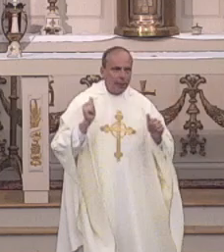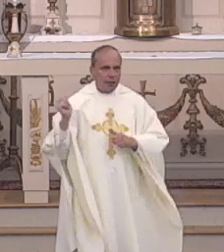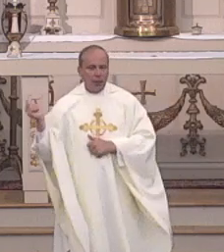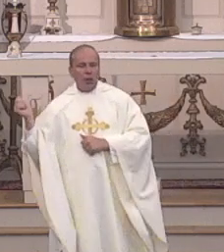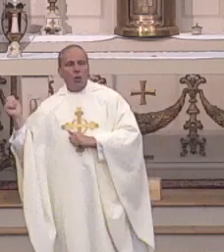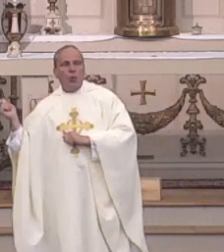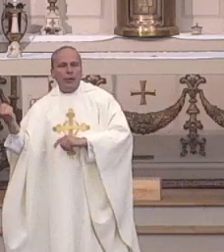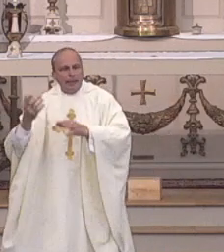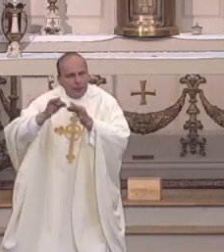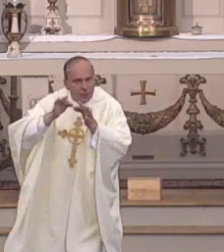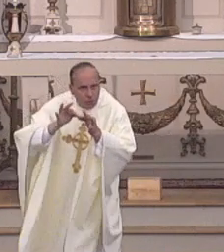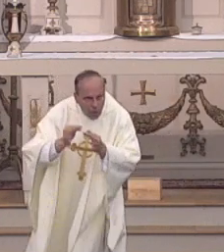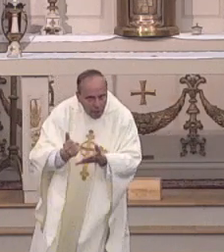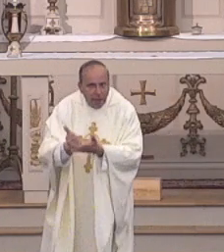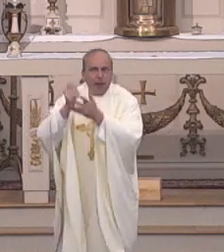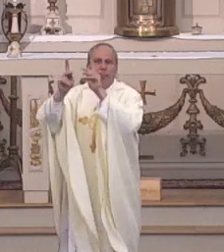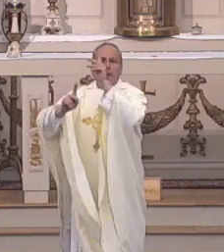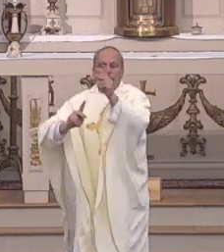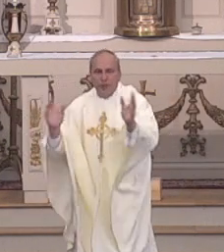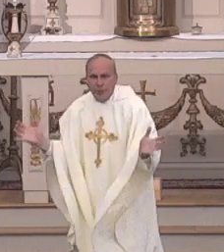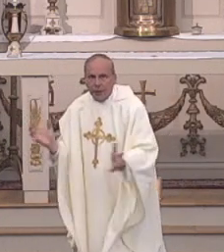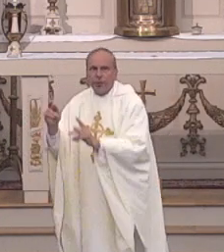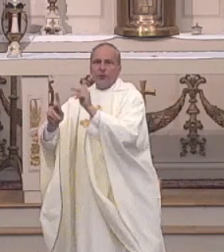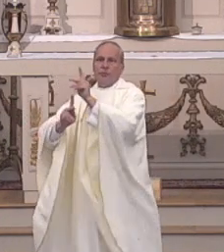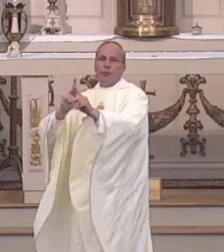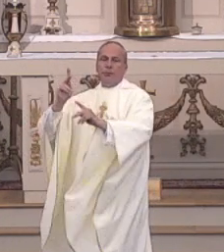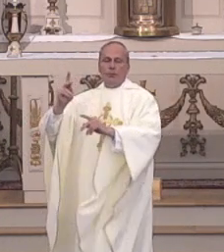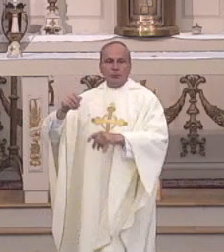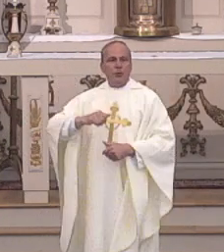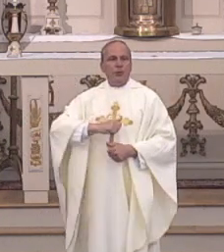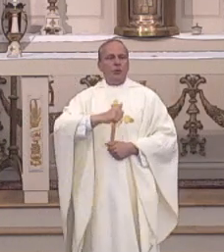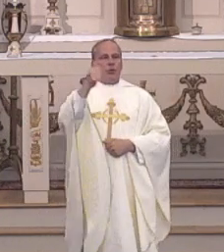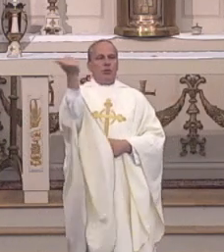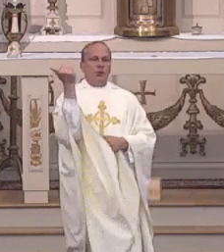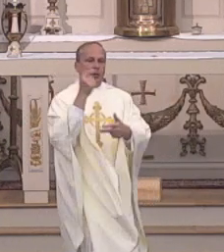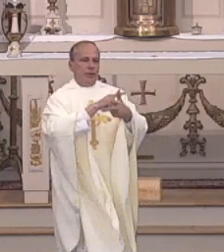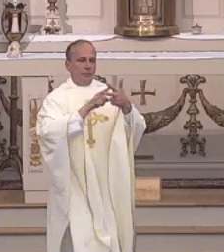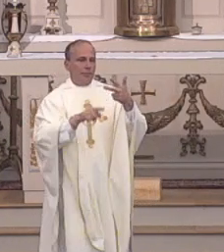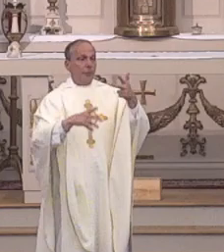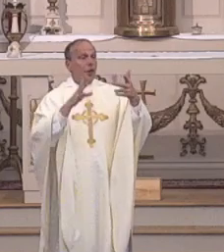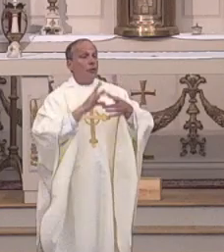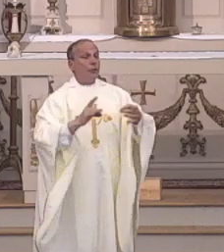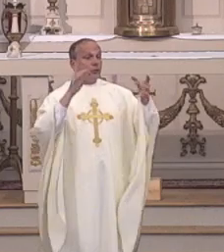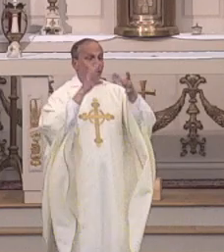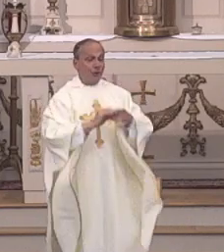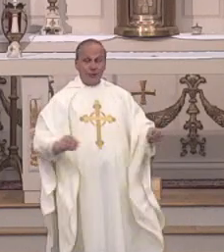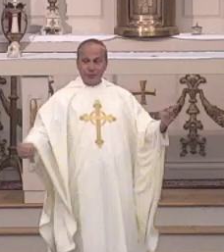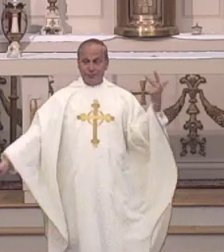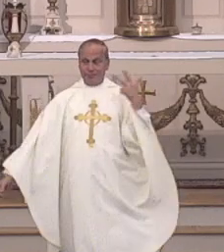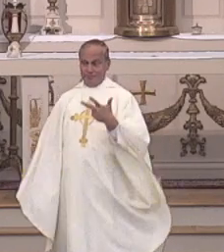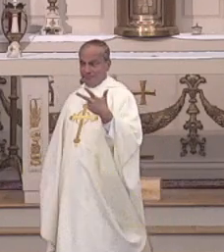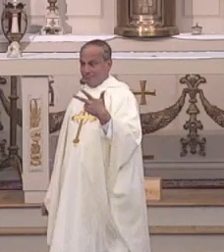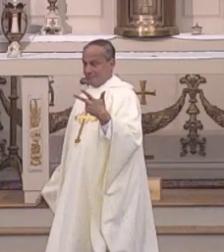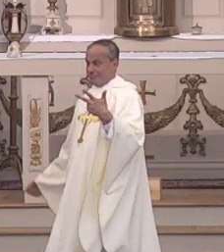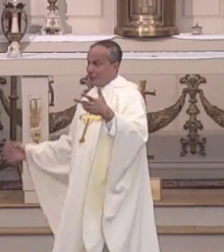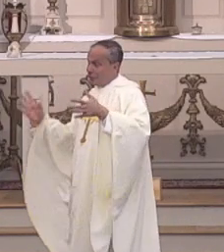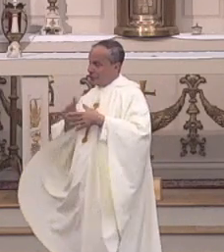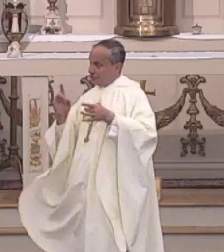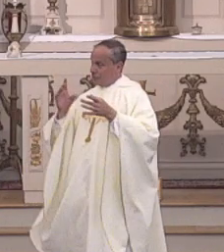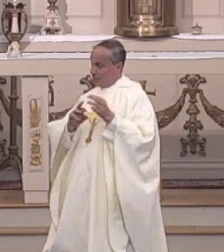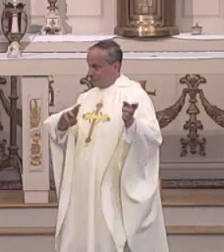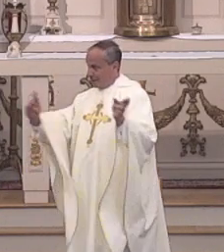But really, it is a misunderstanding. They're not knowing what they're rejecting, and it is up to us to tell them about